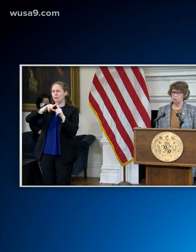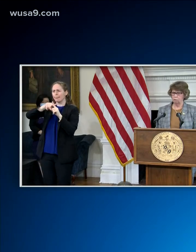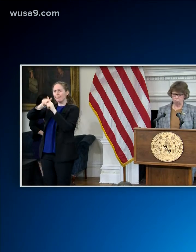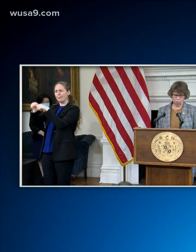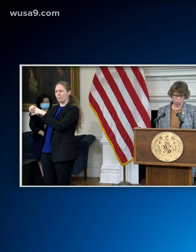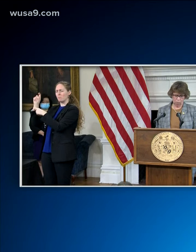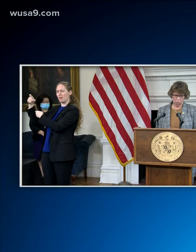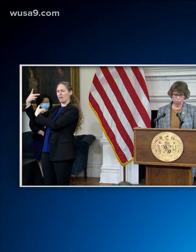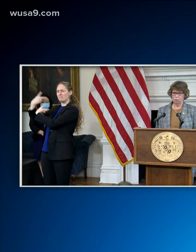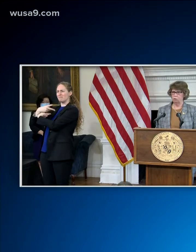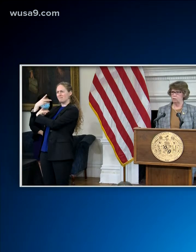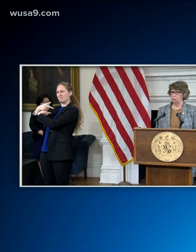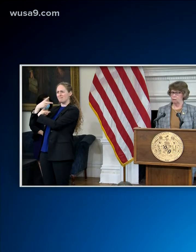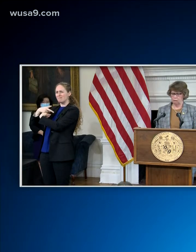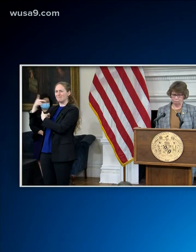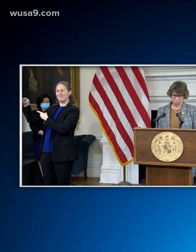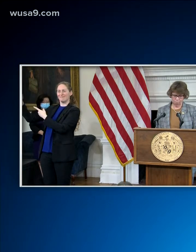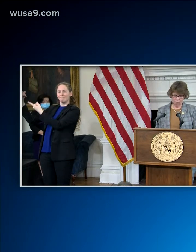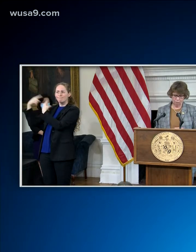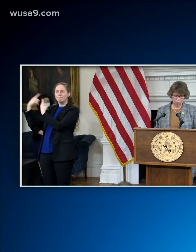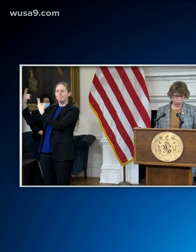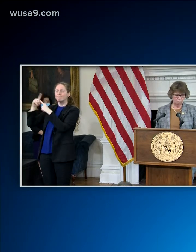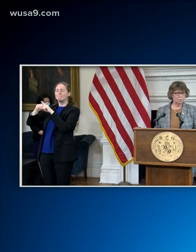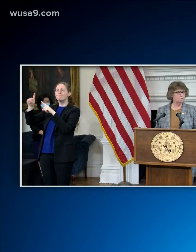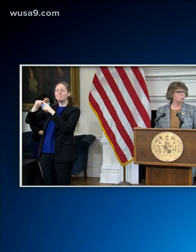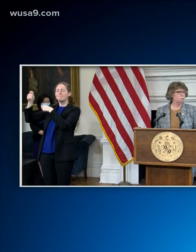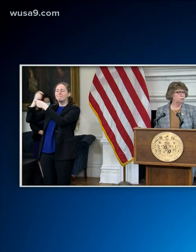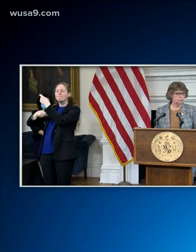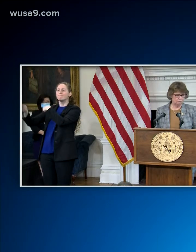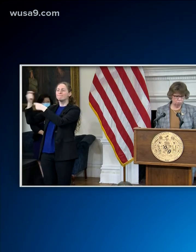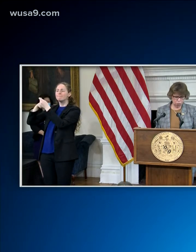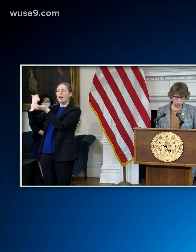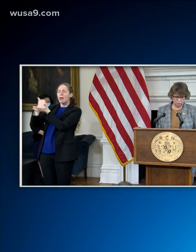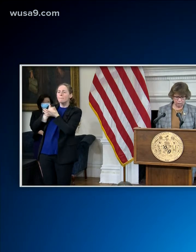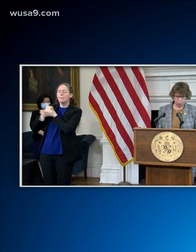of caregivers for their daily needs, which